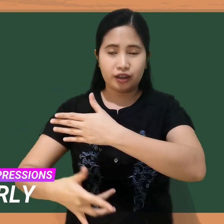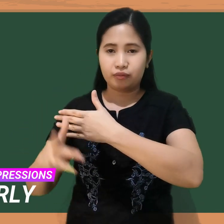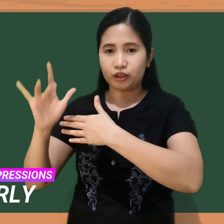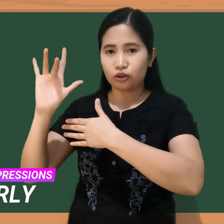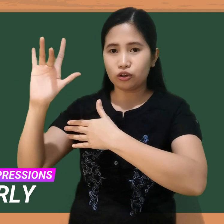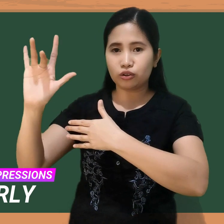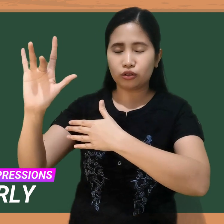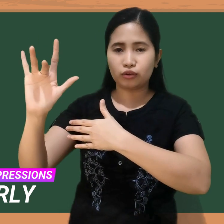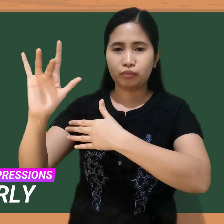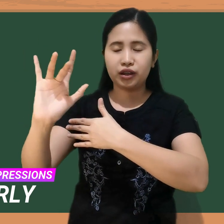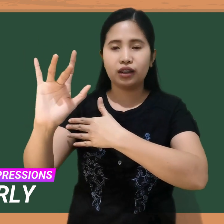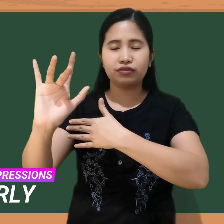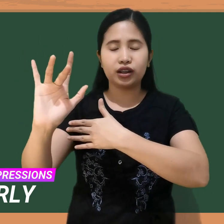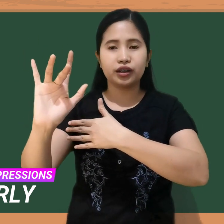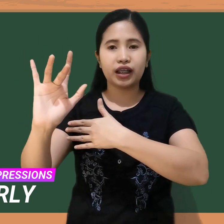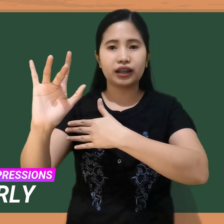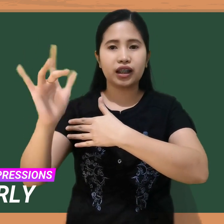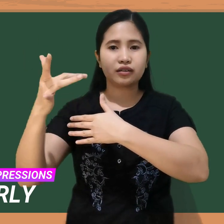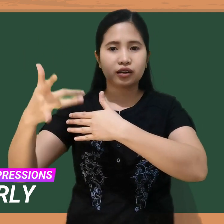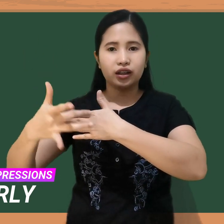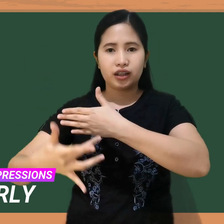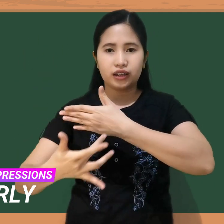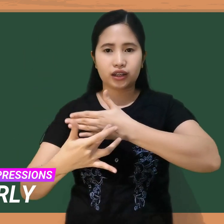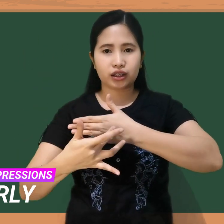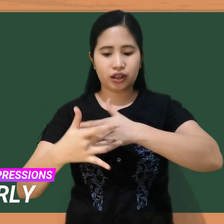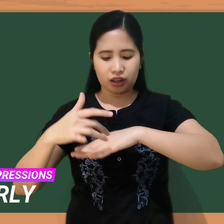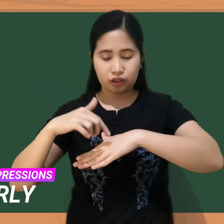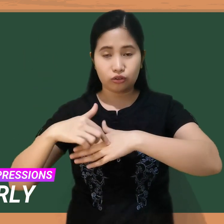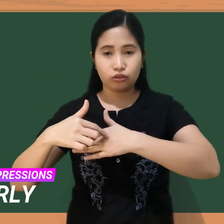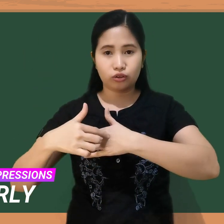Early. So, yung middle finger natin, itatouch lang itong